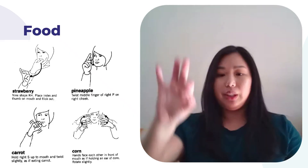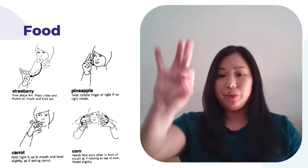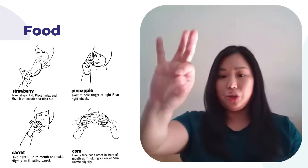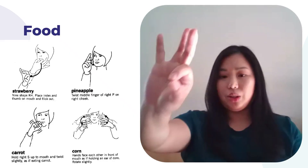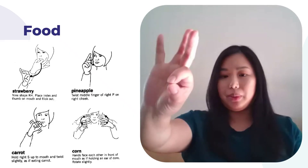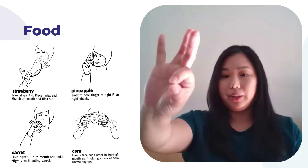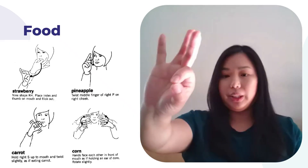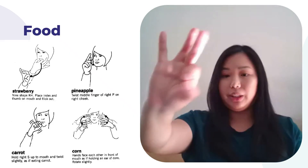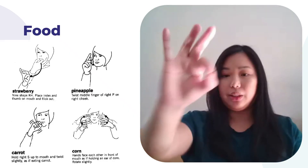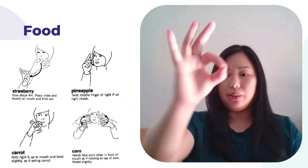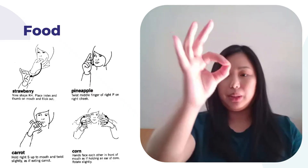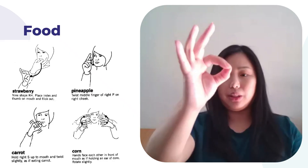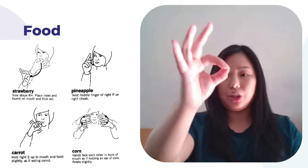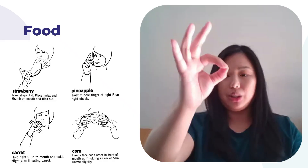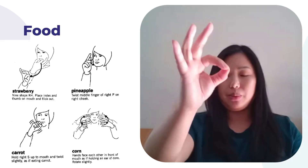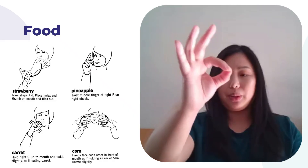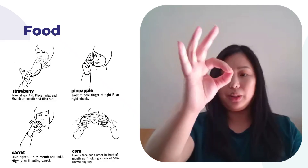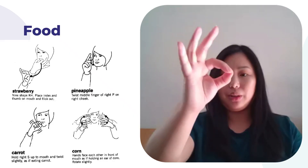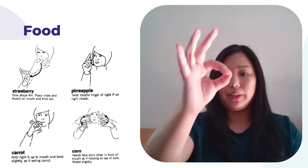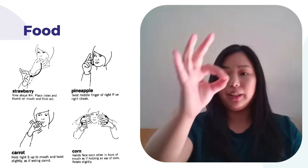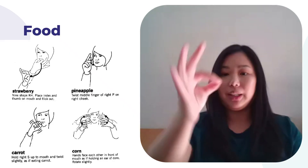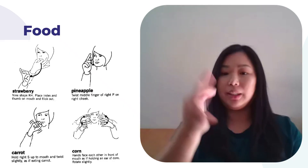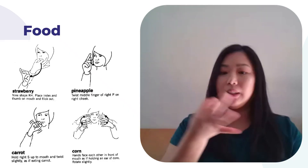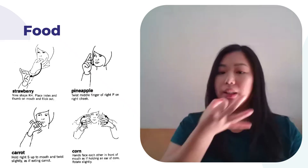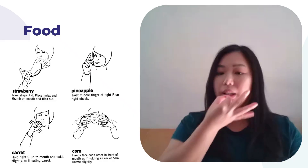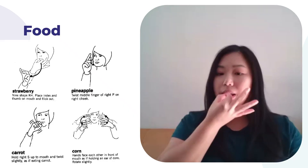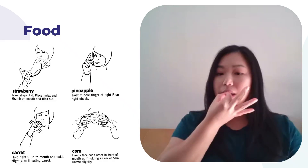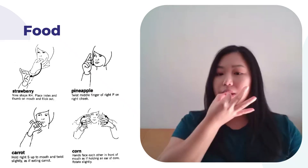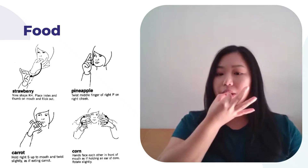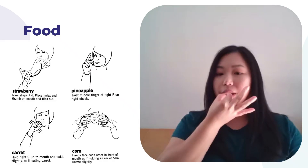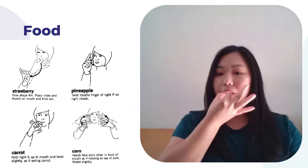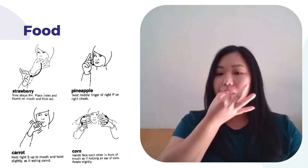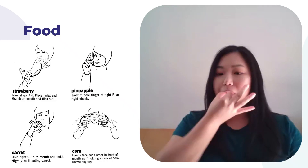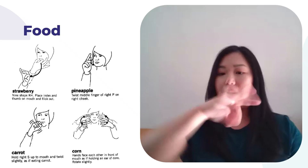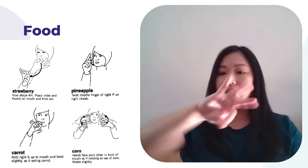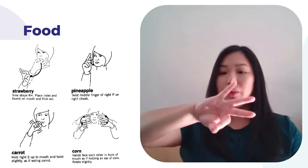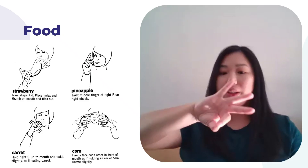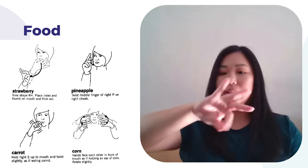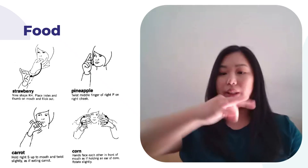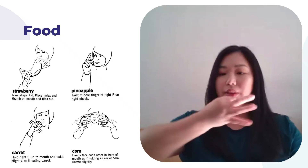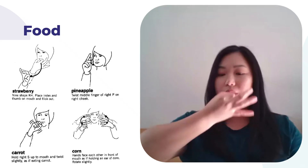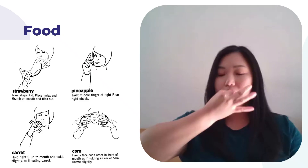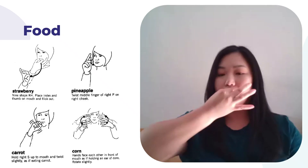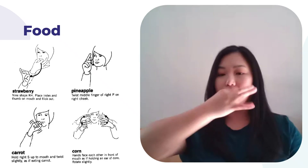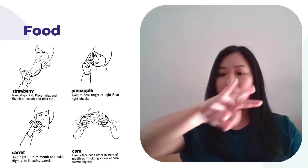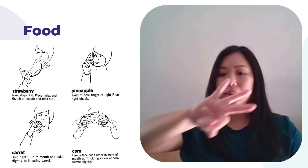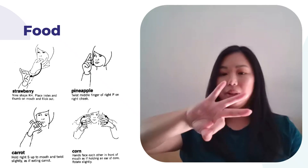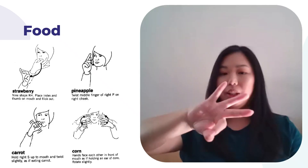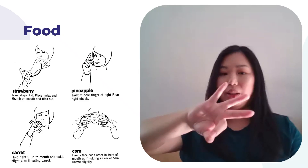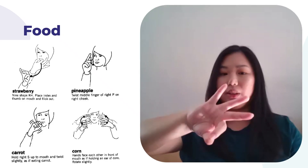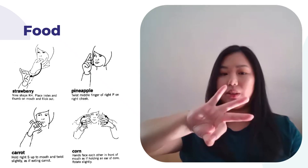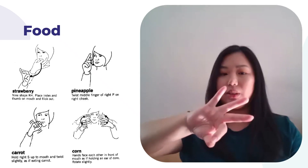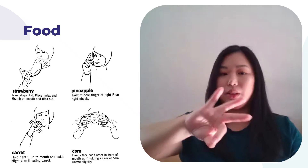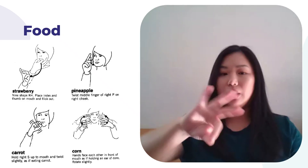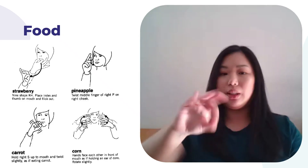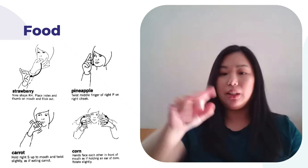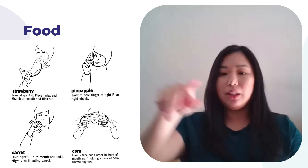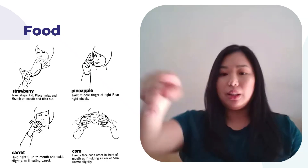So we have strawberry. You make the shape with your hand. Start at your mouth and twist down. Strawberry.